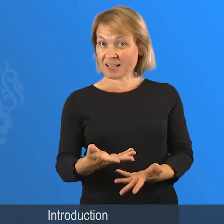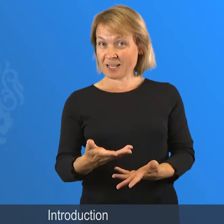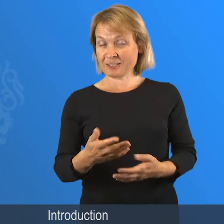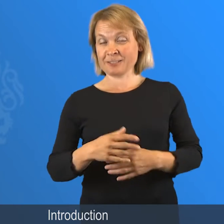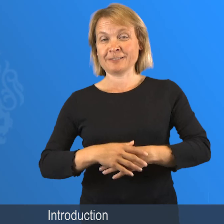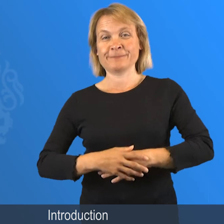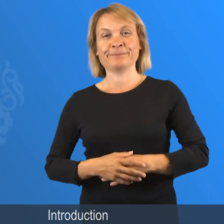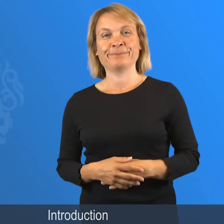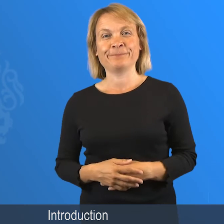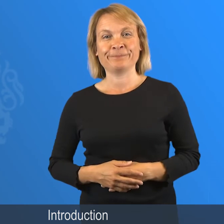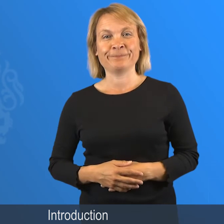Introduction.